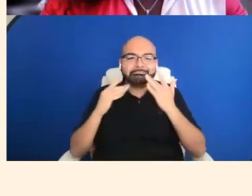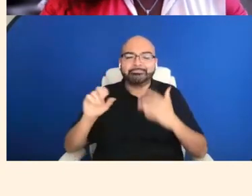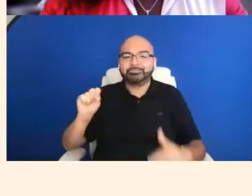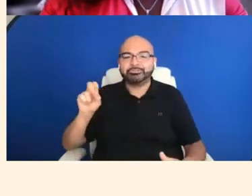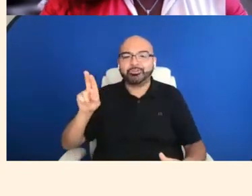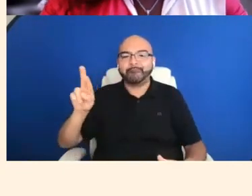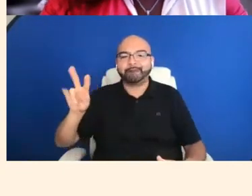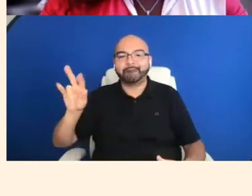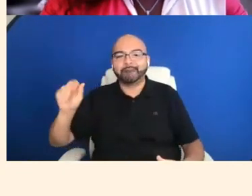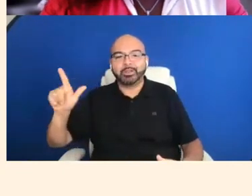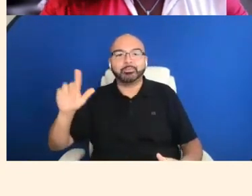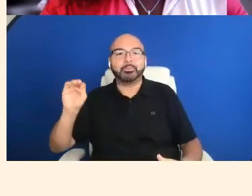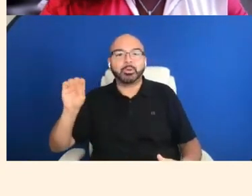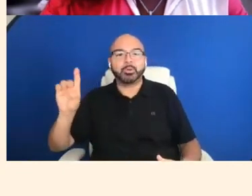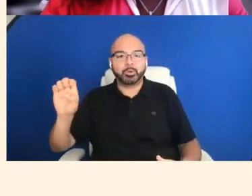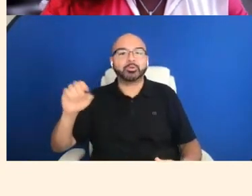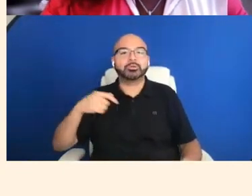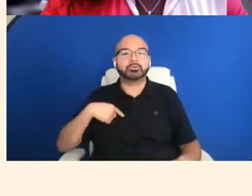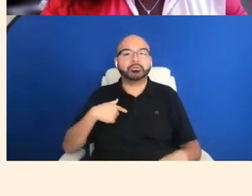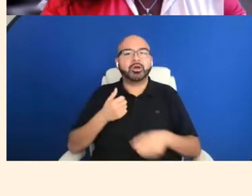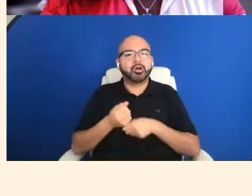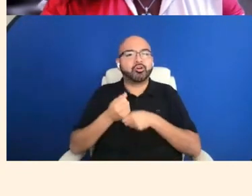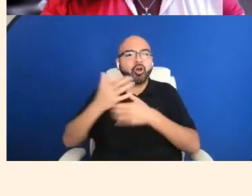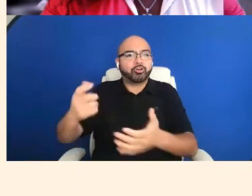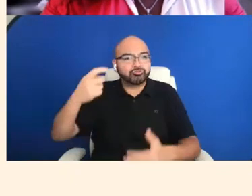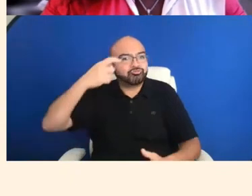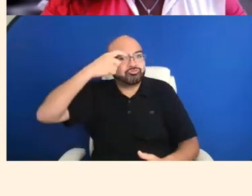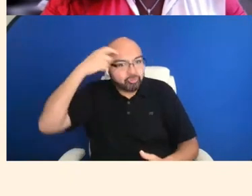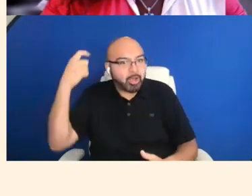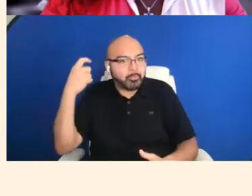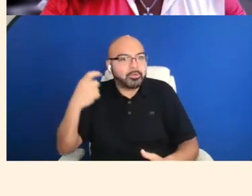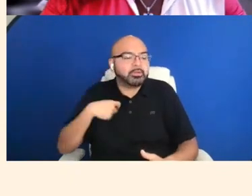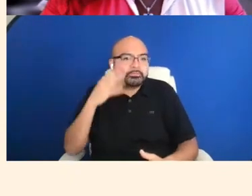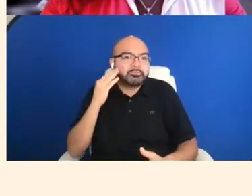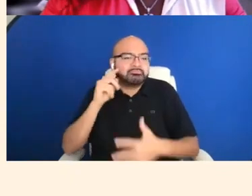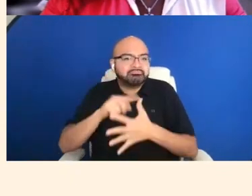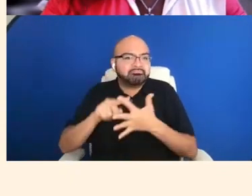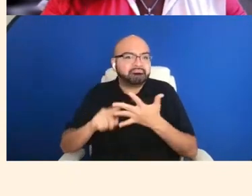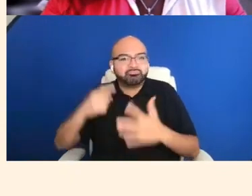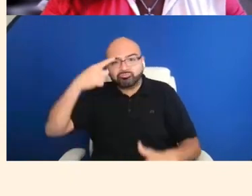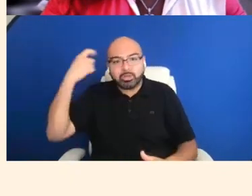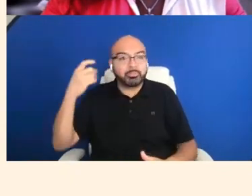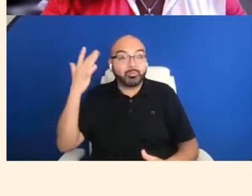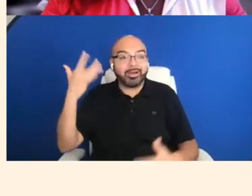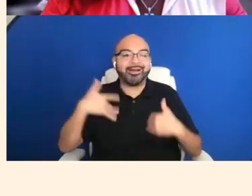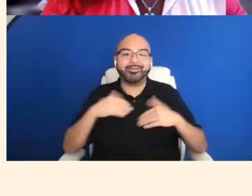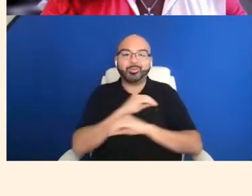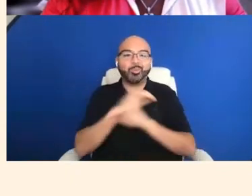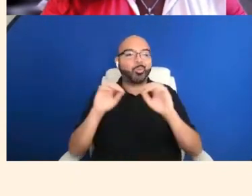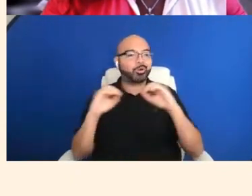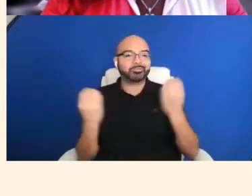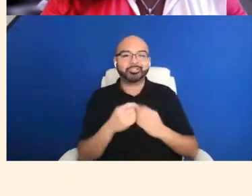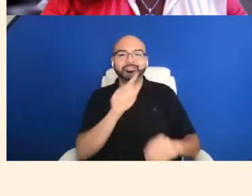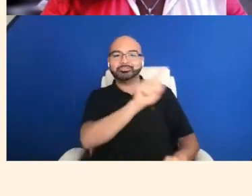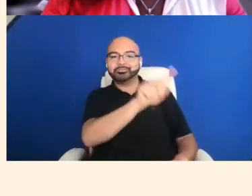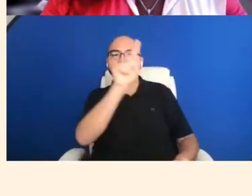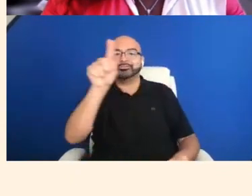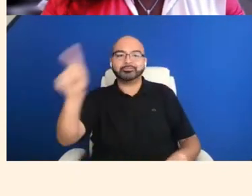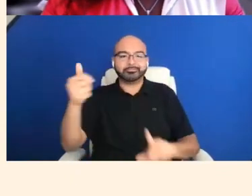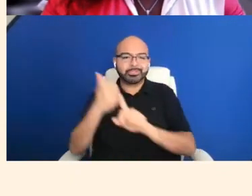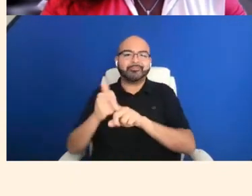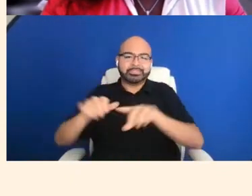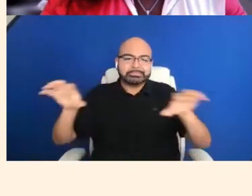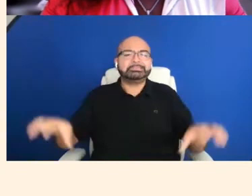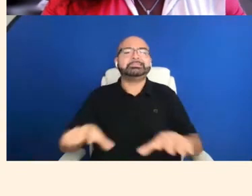caused trauma to myself living in survival mode because I did not have organizations that were doing the work that